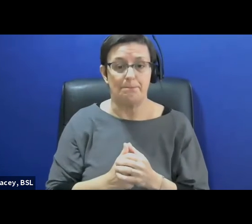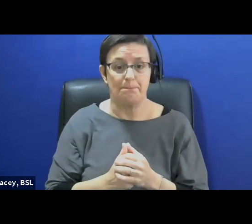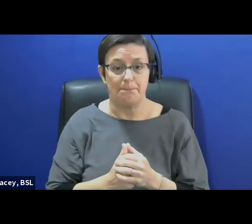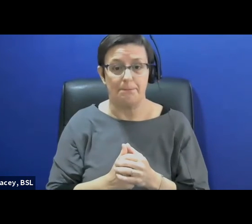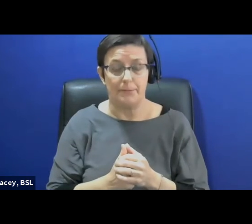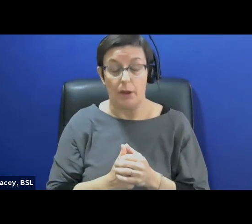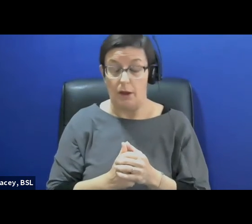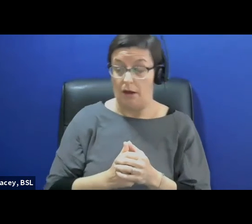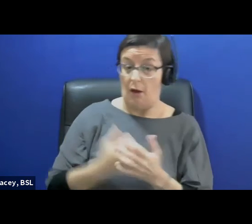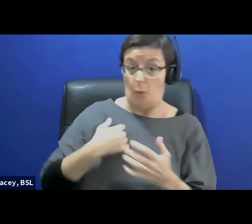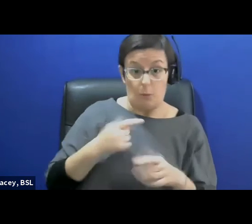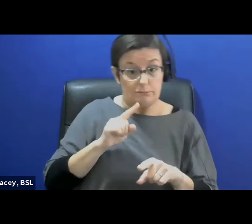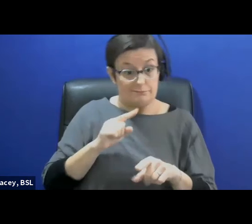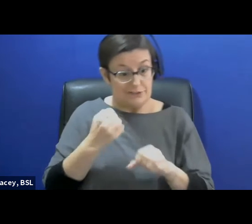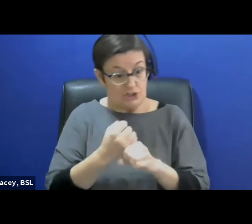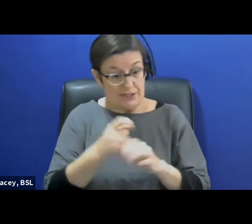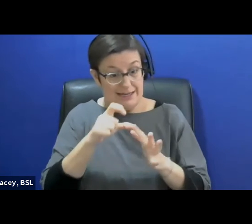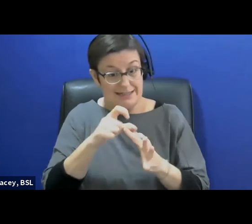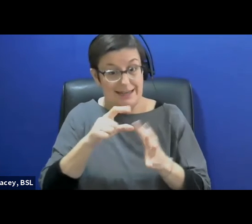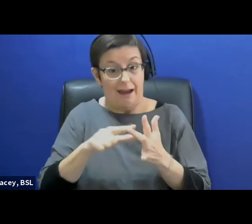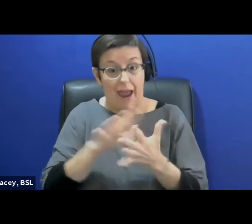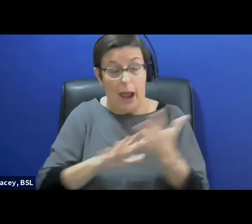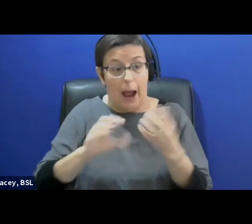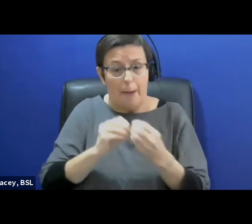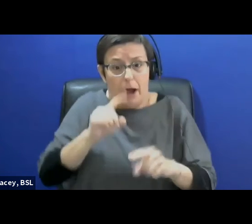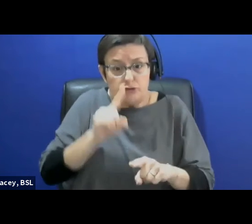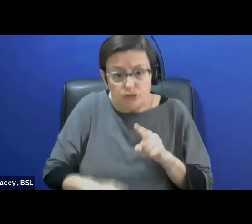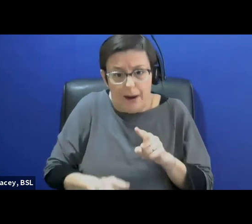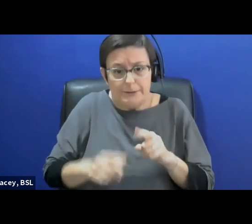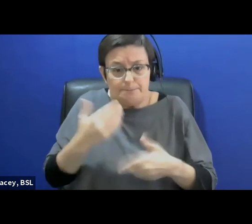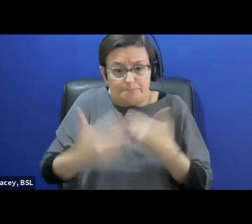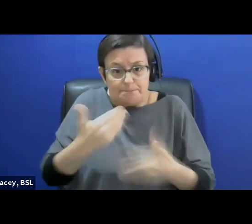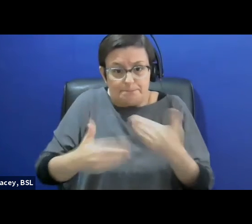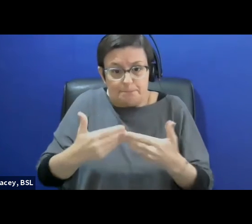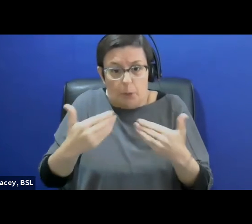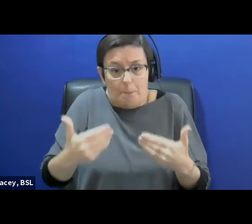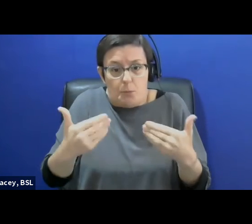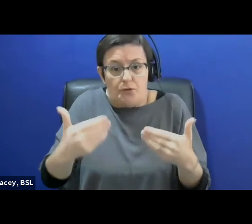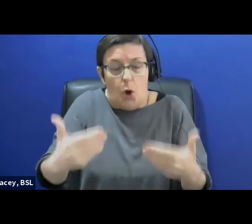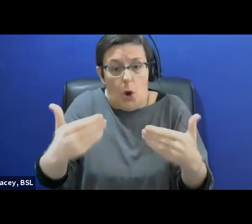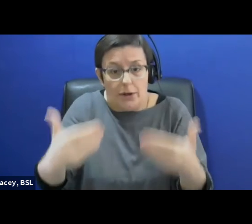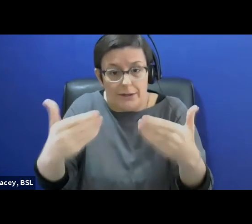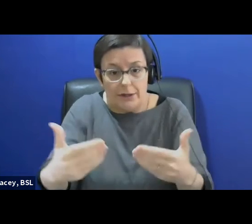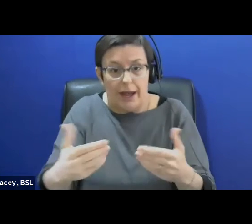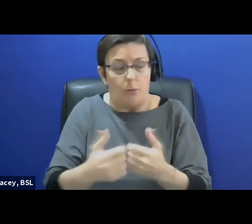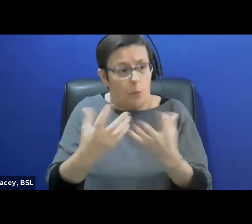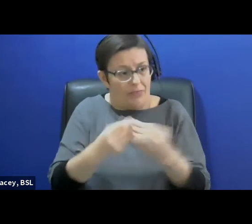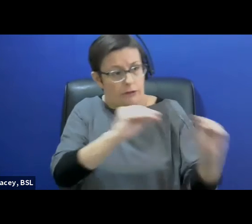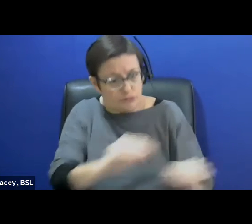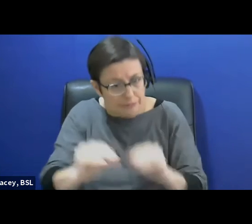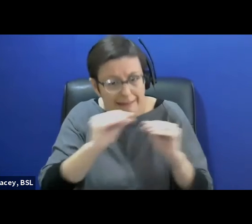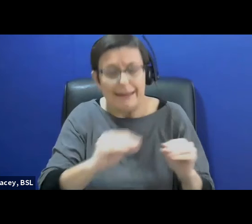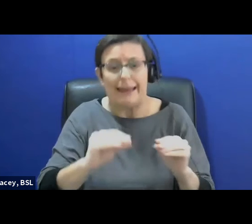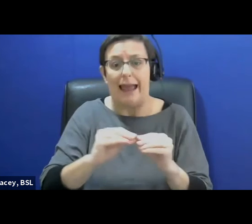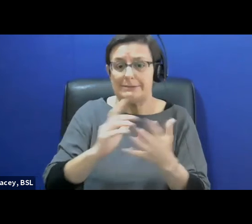we're doing a bit on that in terms of both on the academic side and on the education, and also on training. You